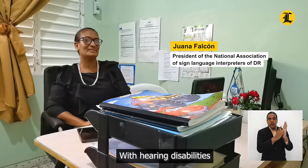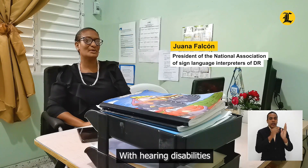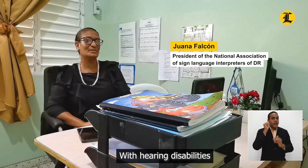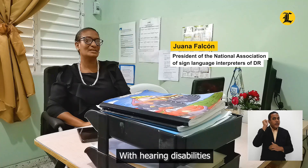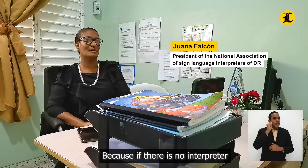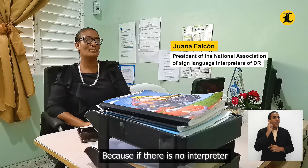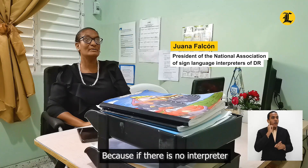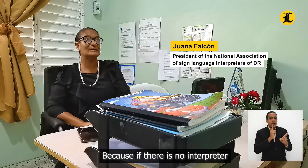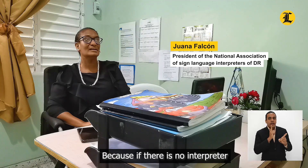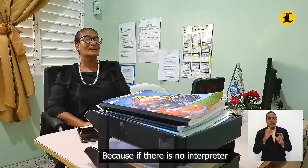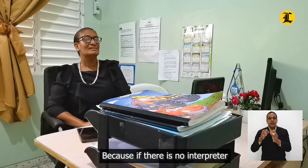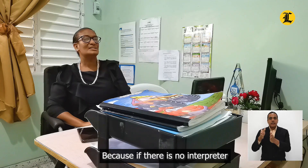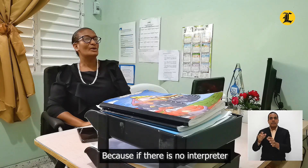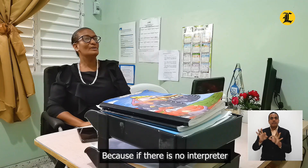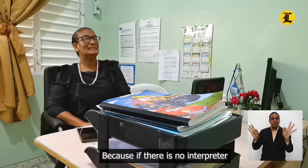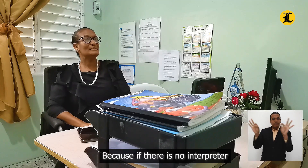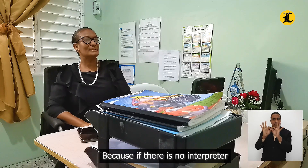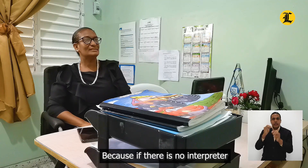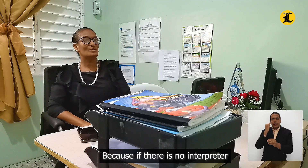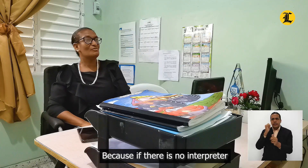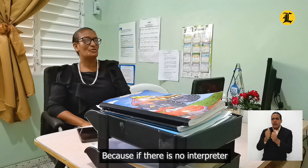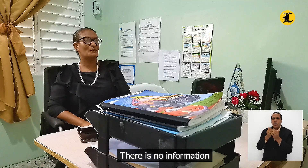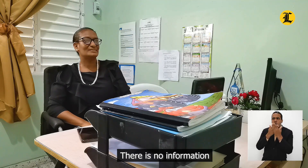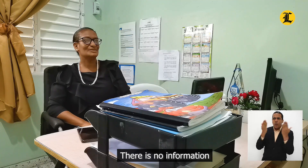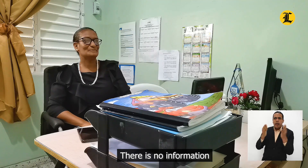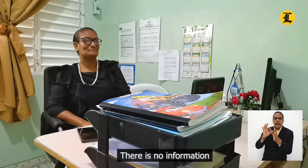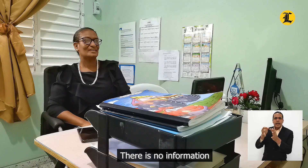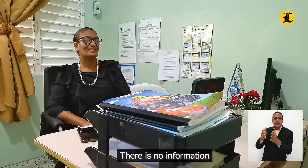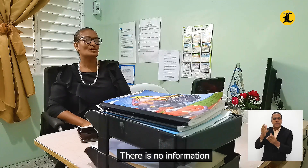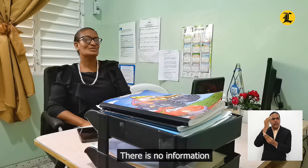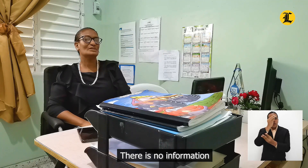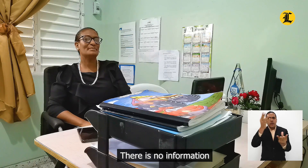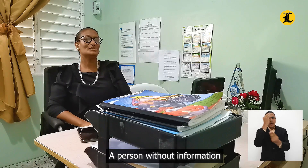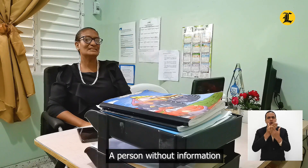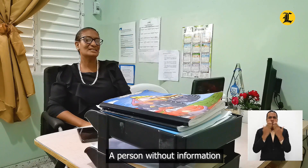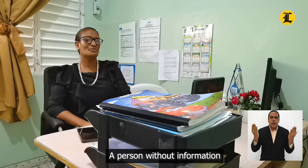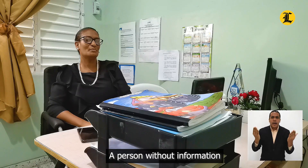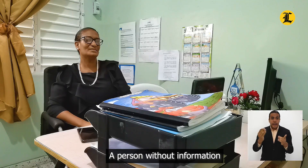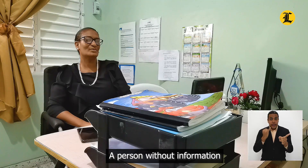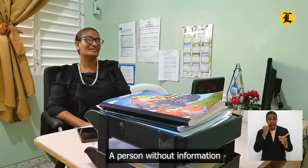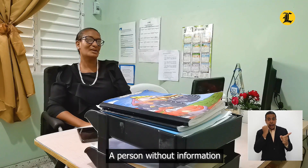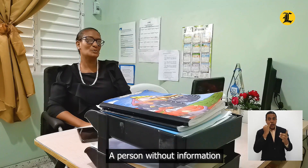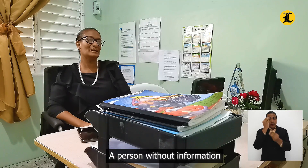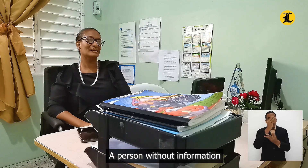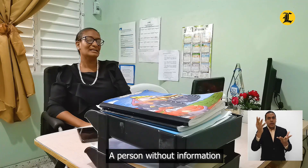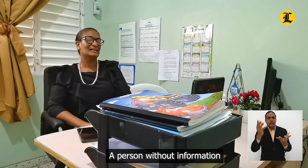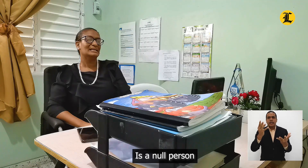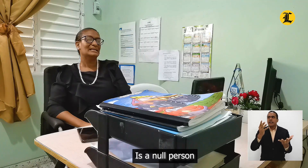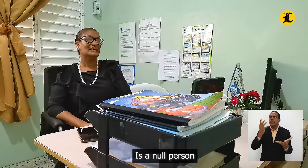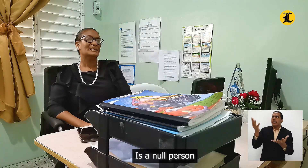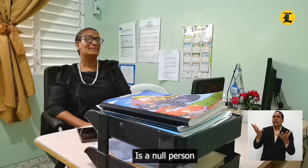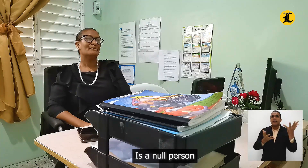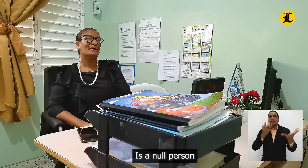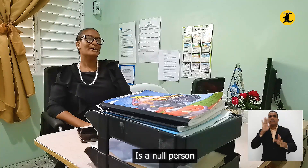hearing disabilities, because if there is no interpreter, there is no information. A person without information